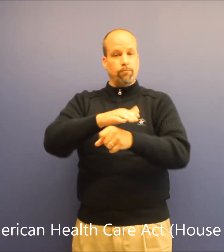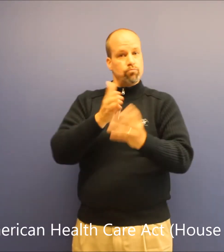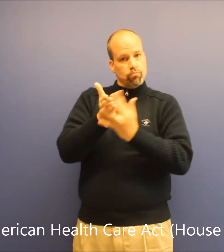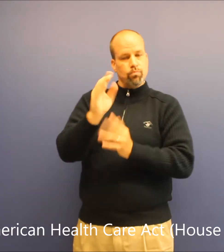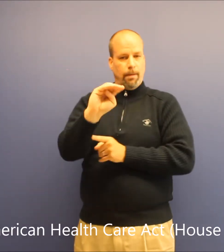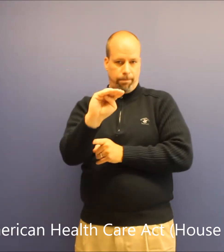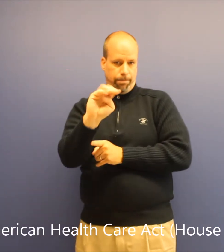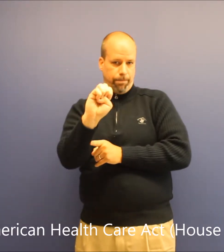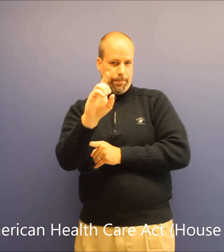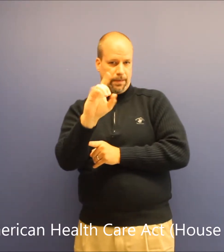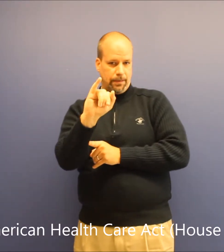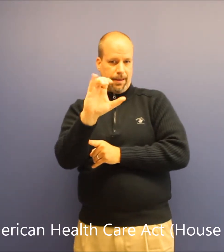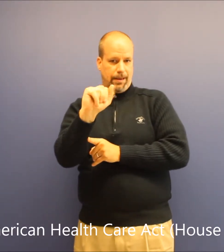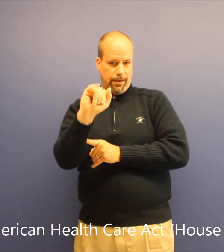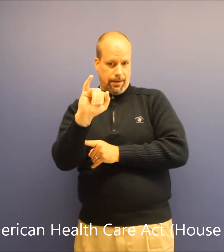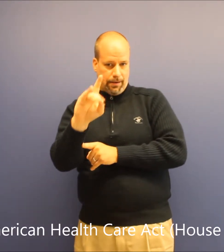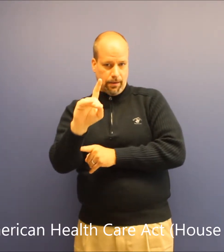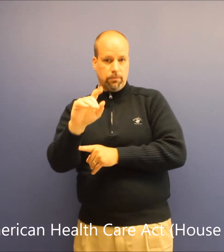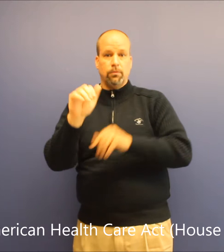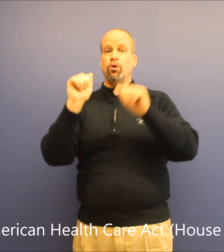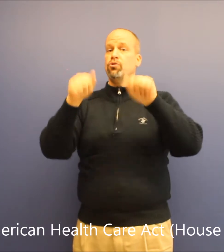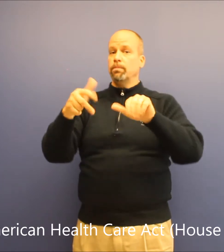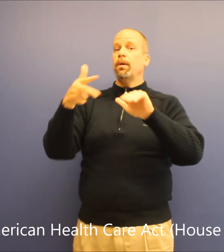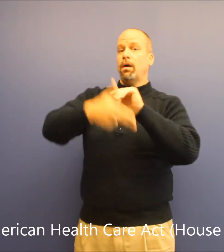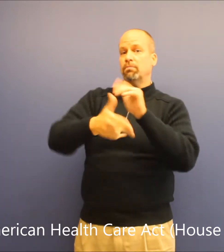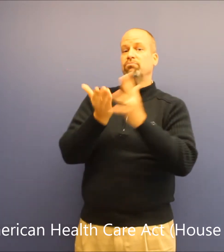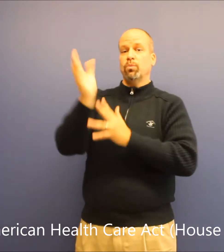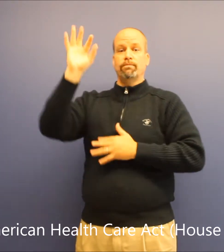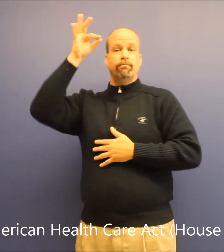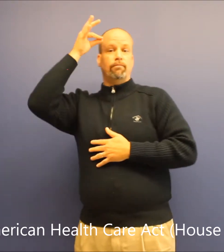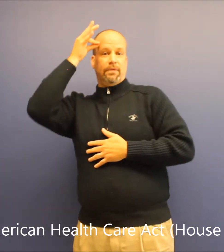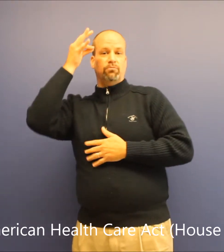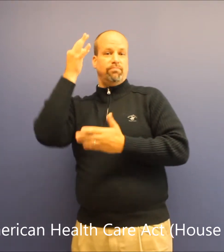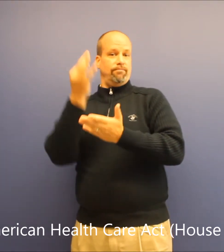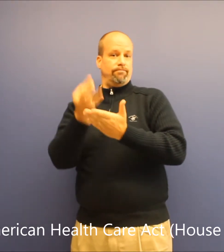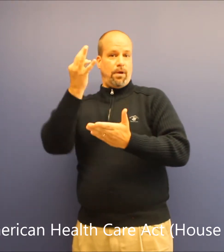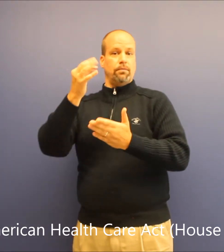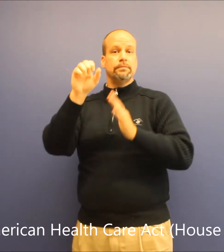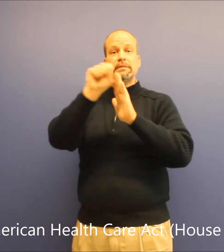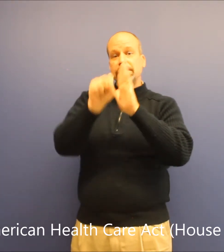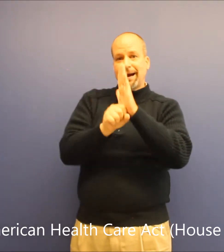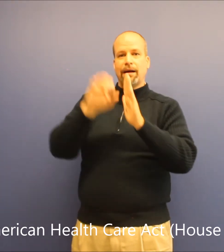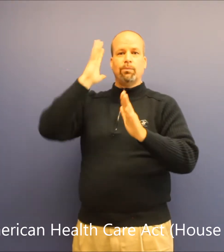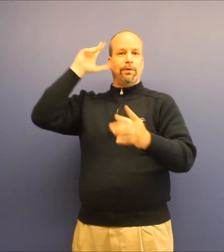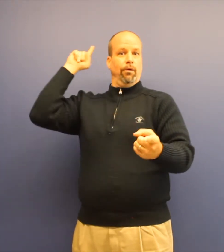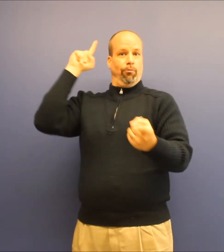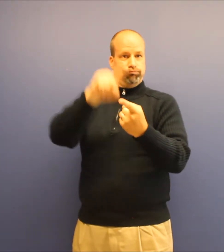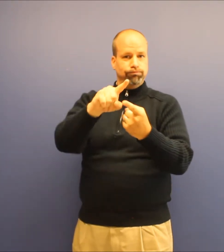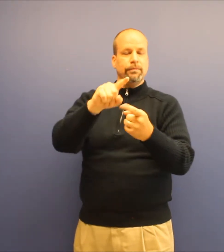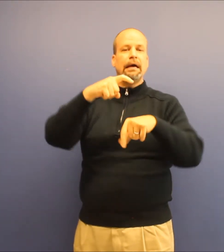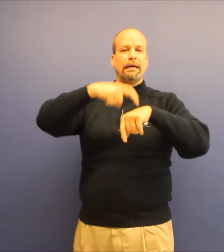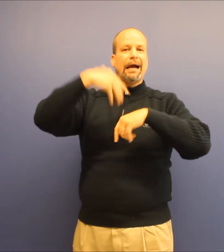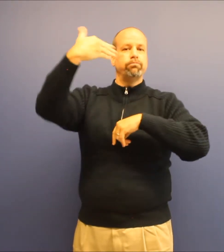services covered by Medicaid could be cut as federal funding to states declines over time.